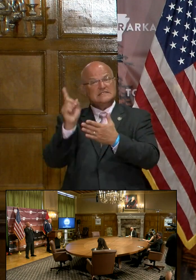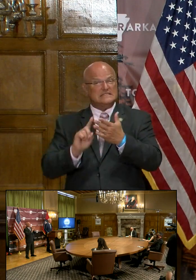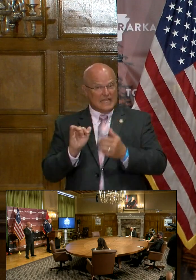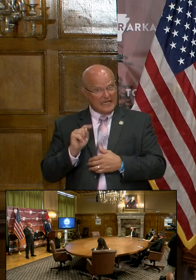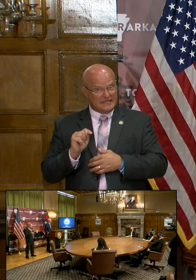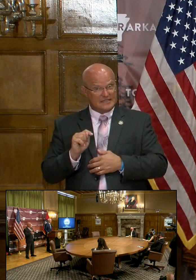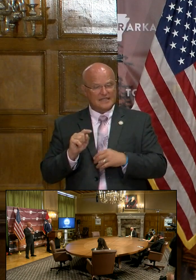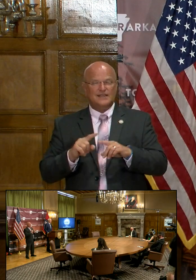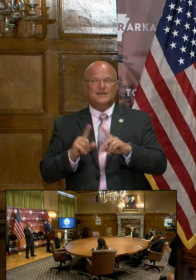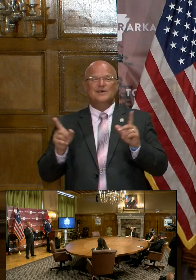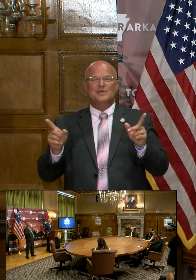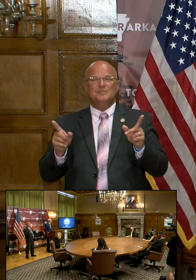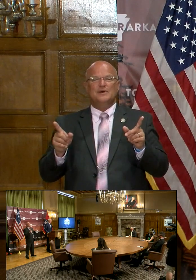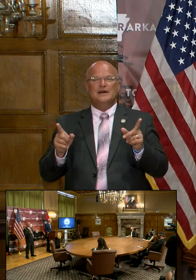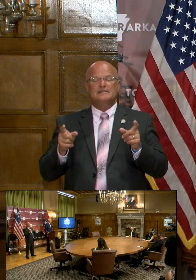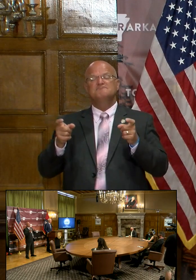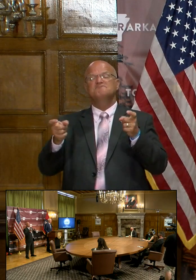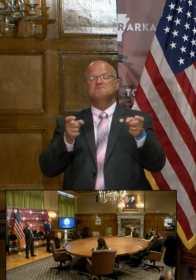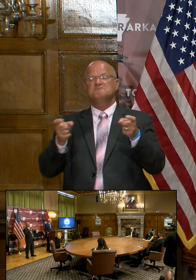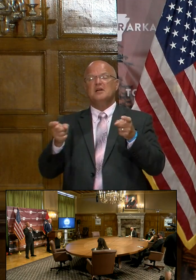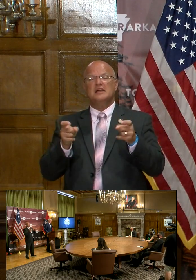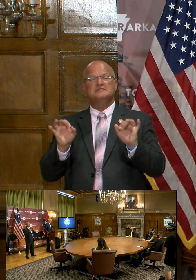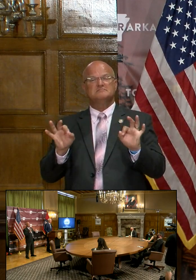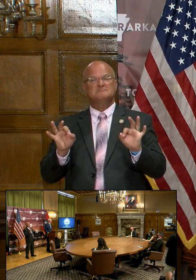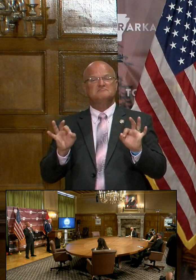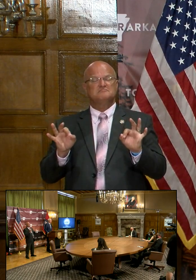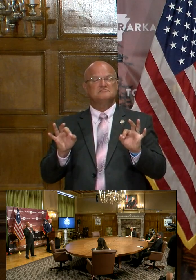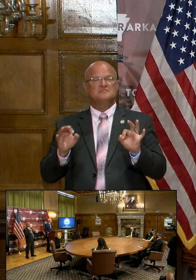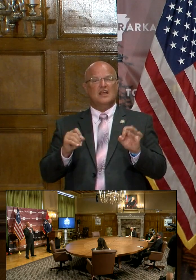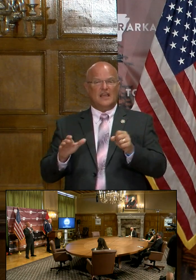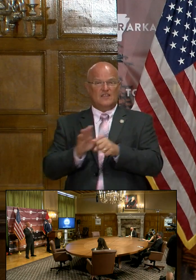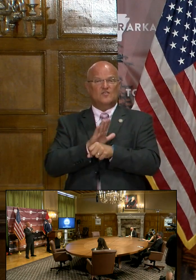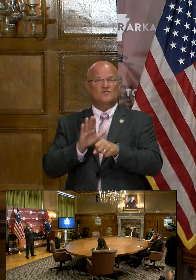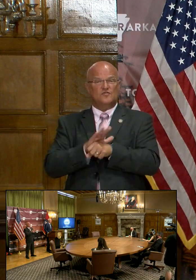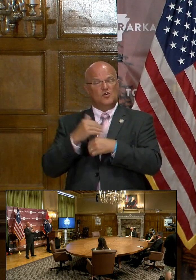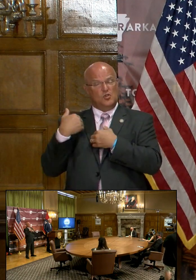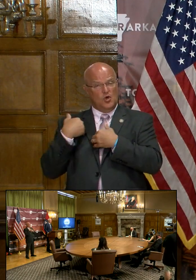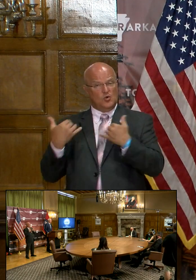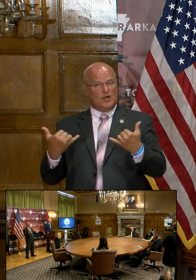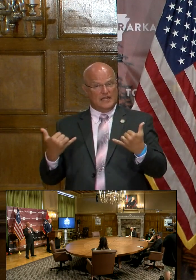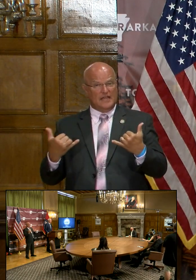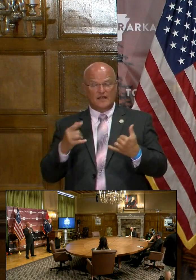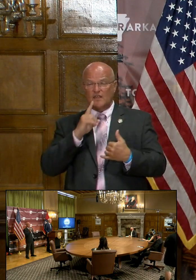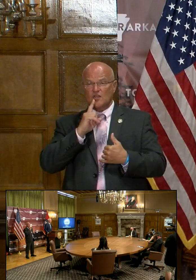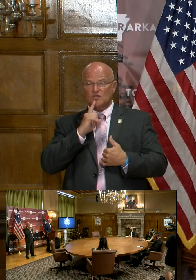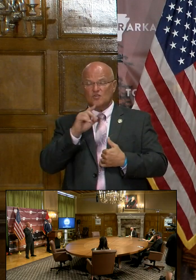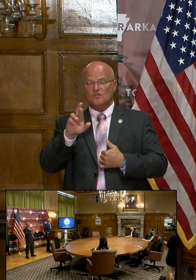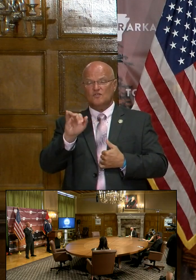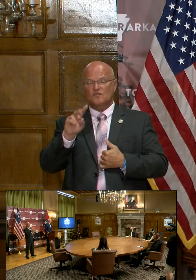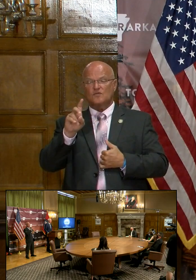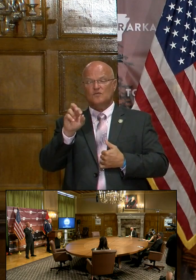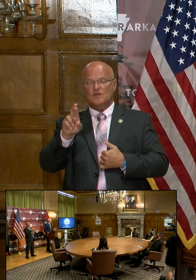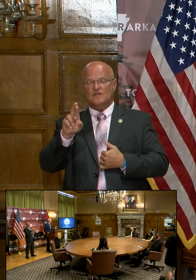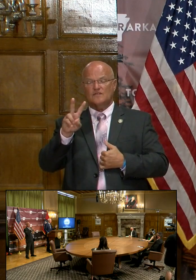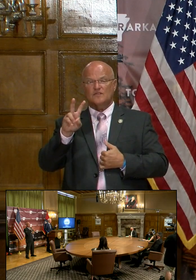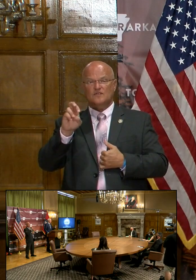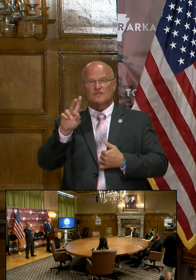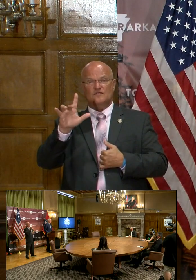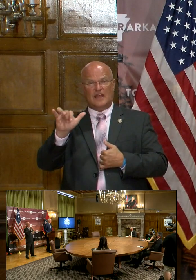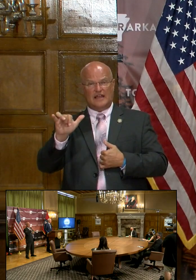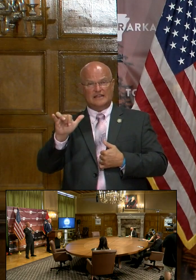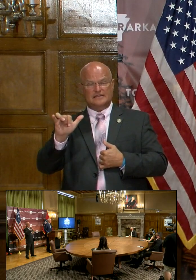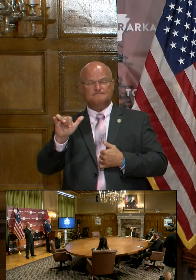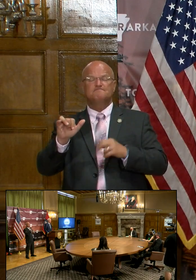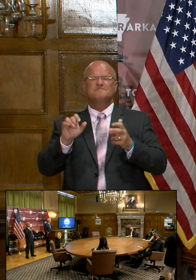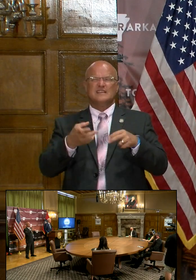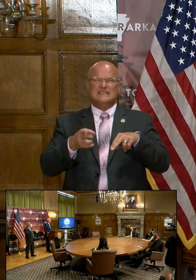it, but they're managing their full load, and that's true for the River Valley. In terms of the